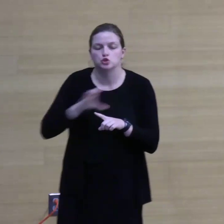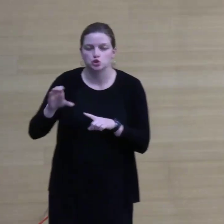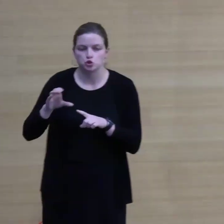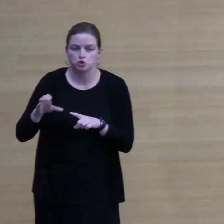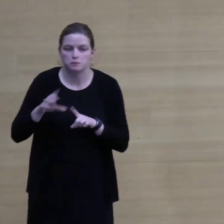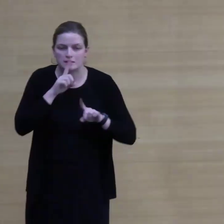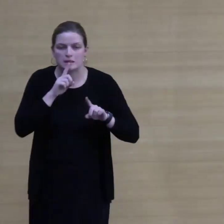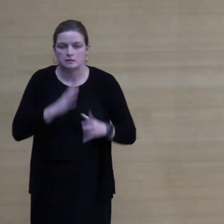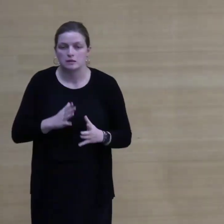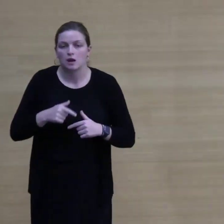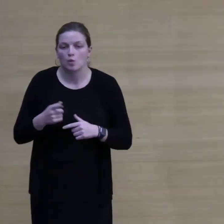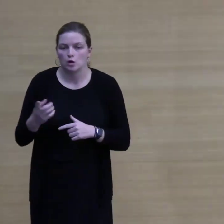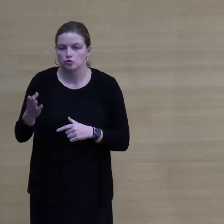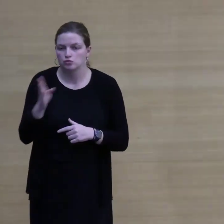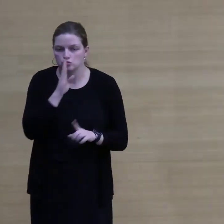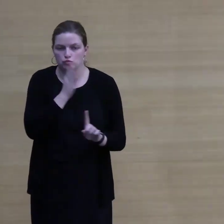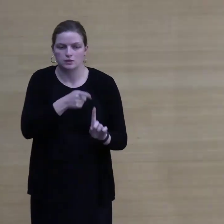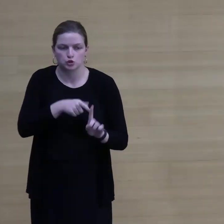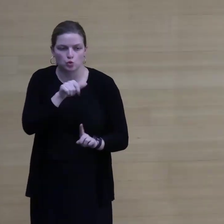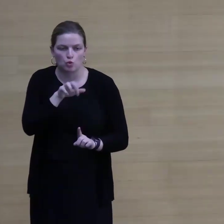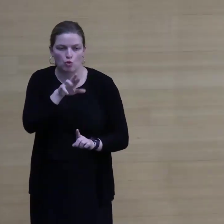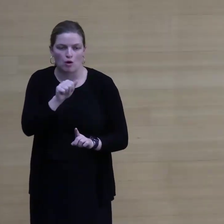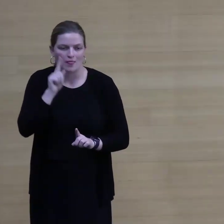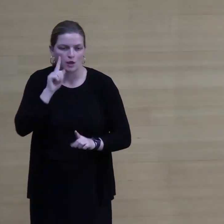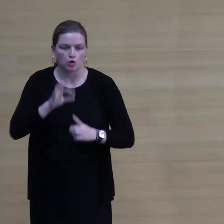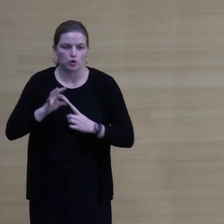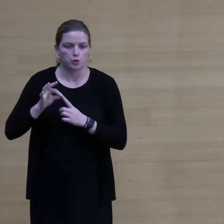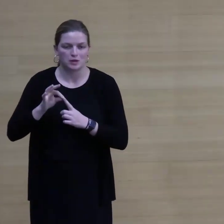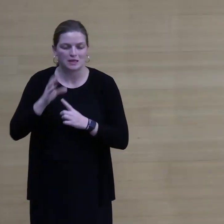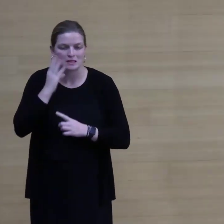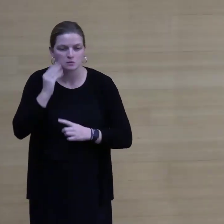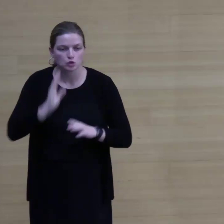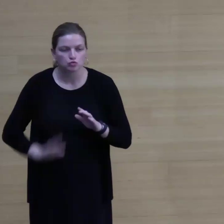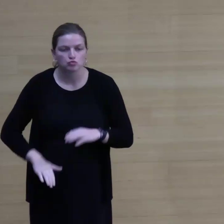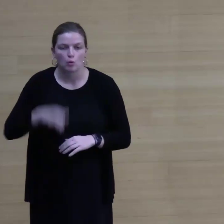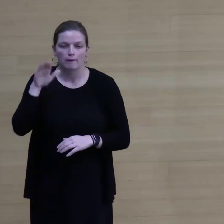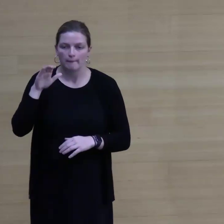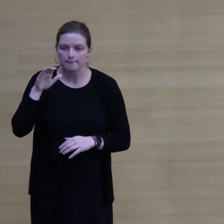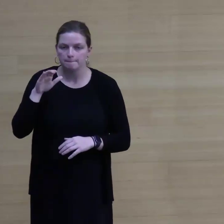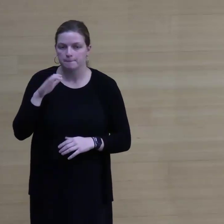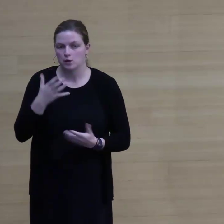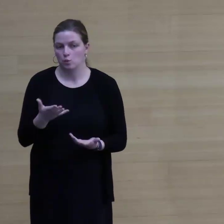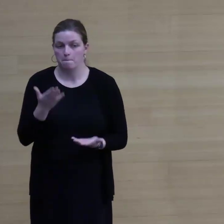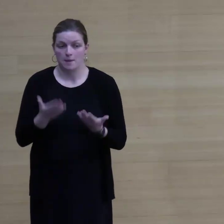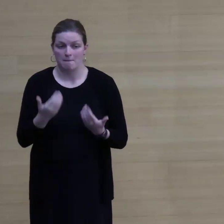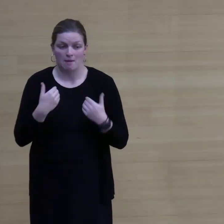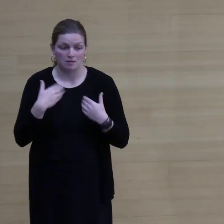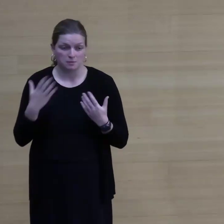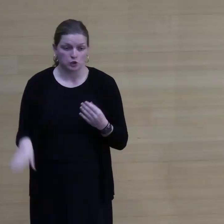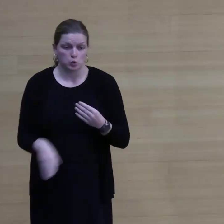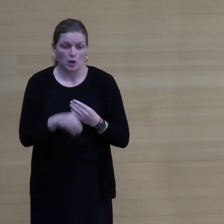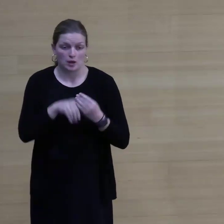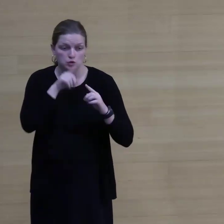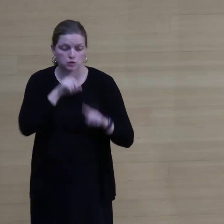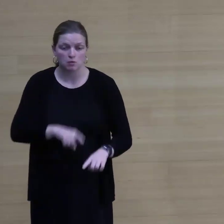to direct it to Laura. Laura, I think your unique experience growing up, you may have something to add to